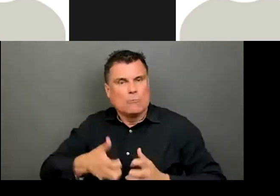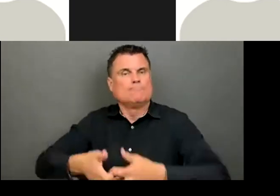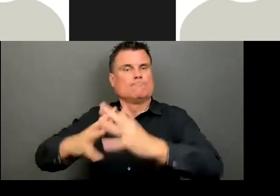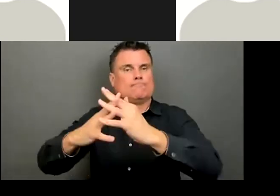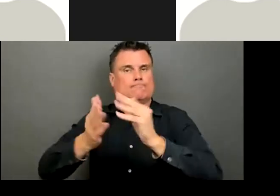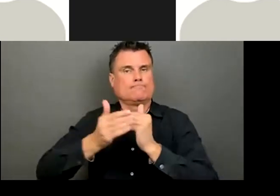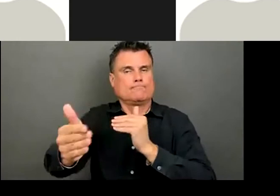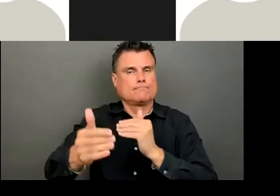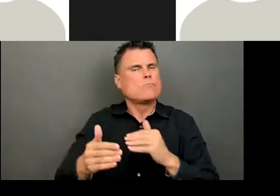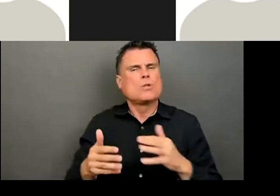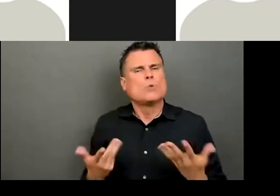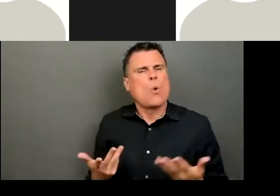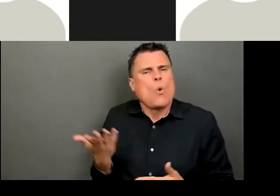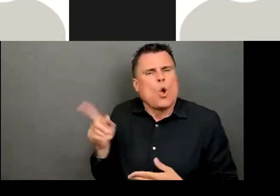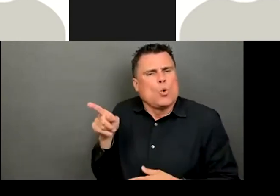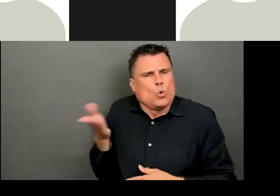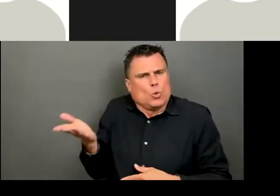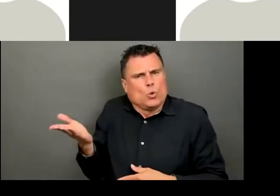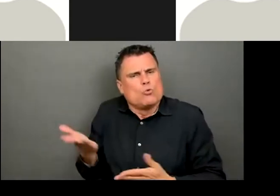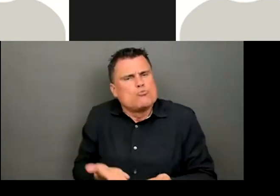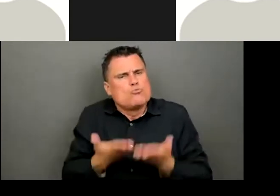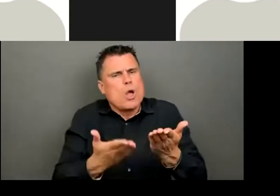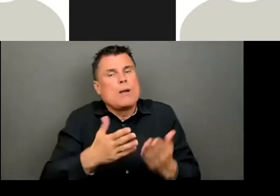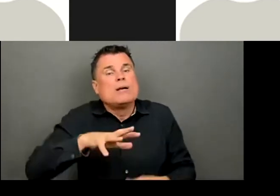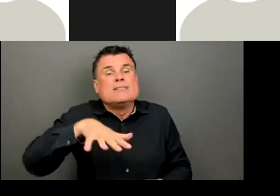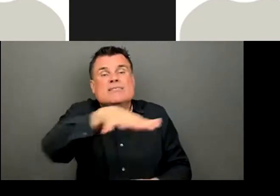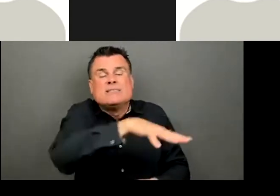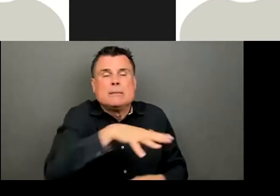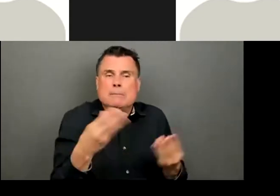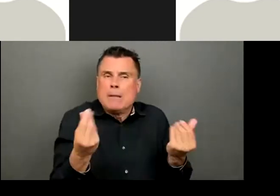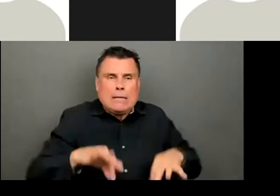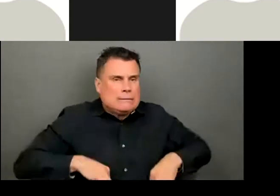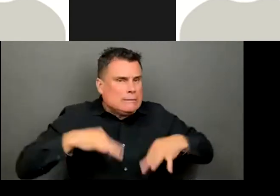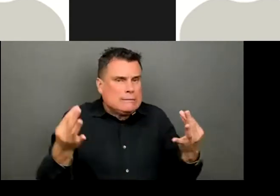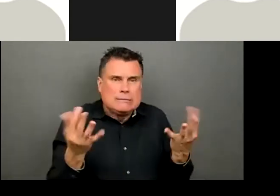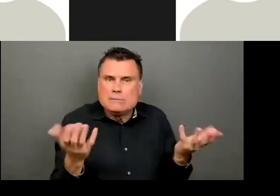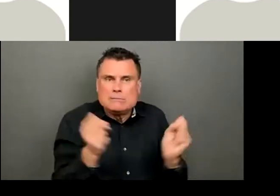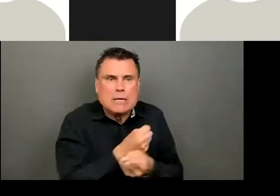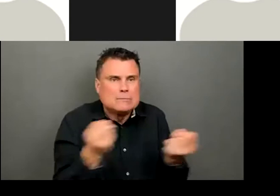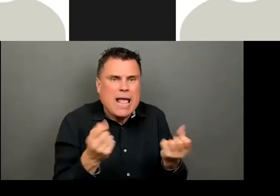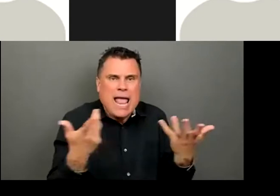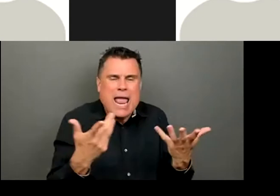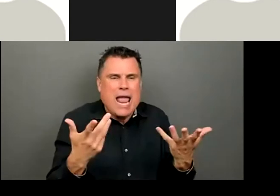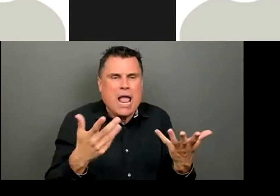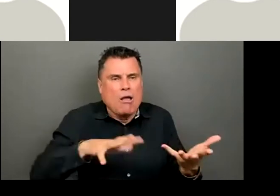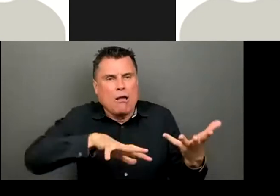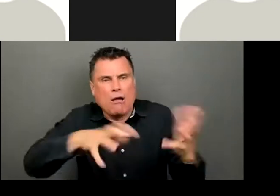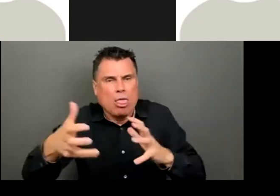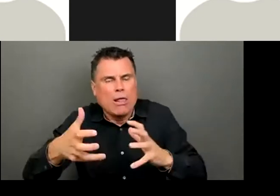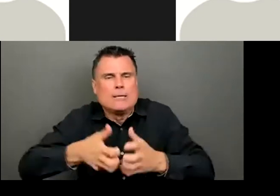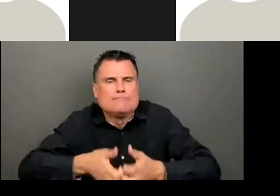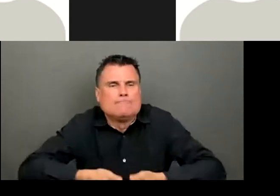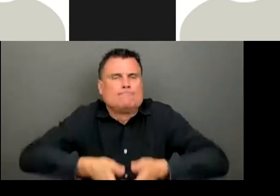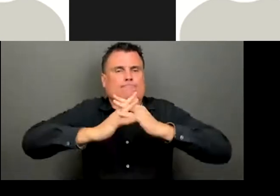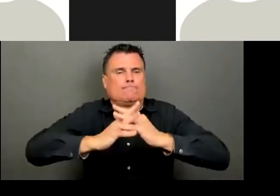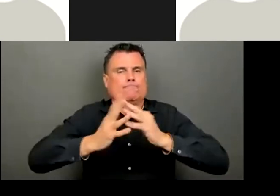in low resource countries and communities, especially considering the challenges in these countries and communities.